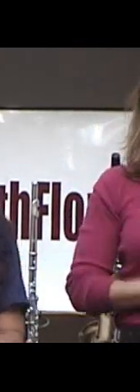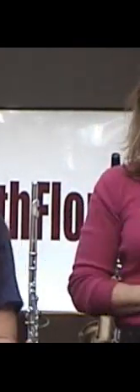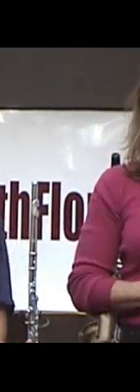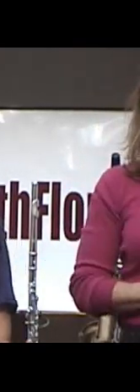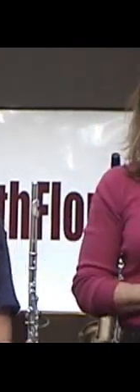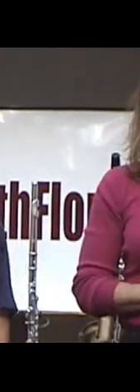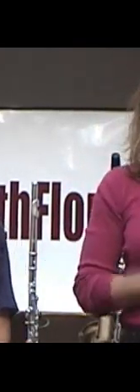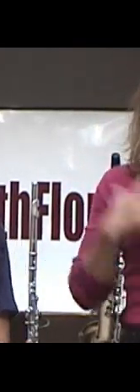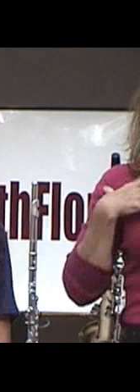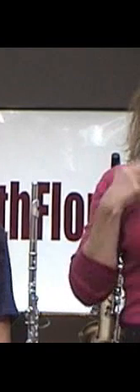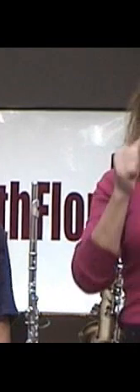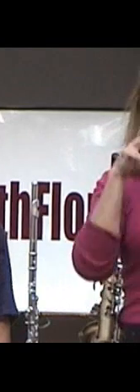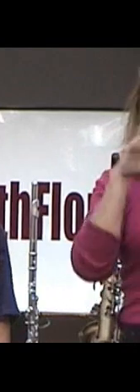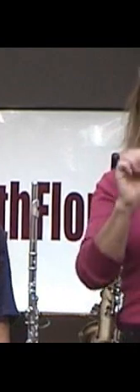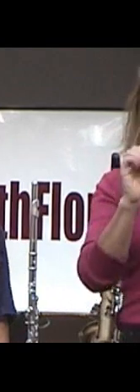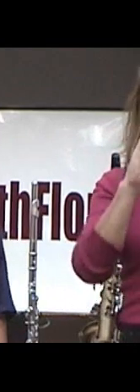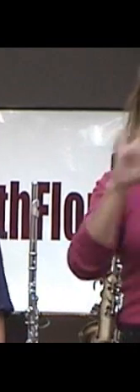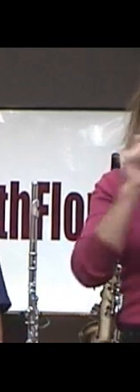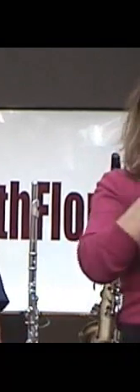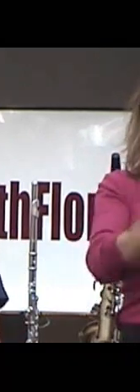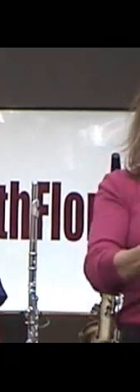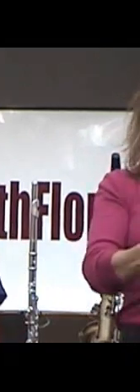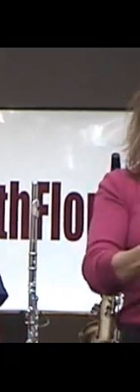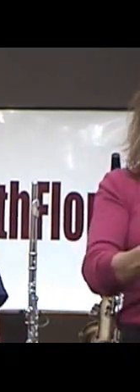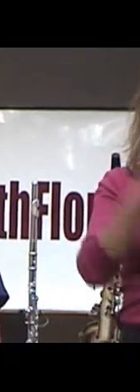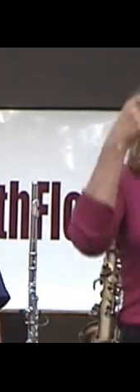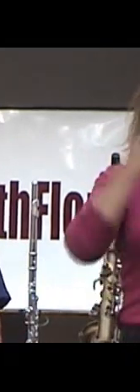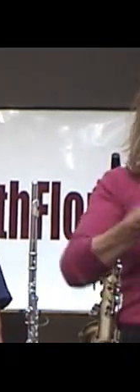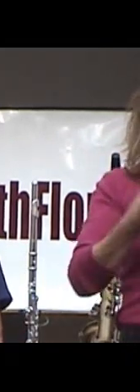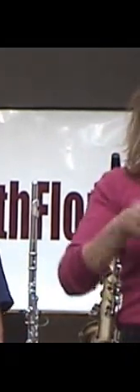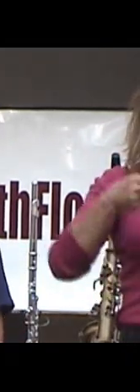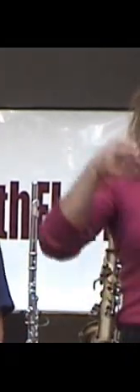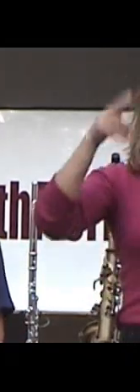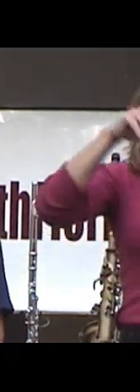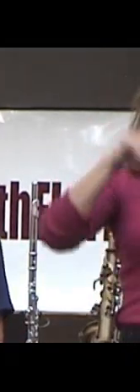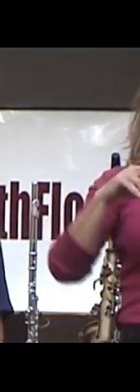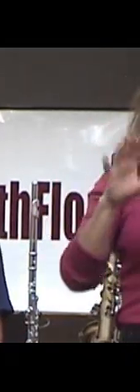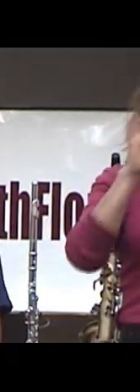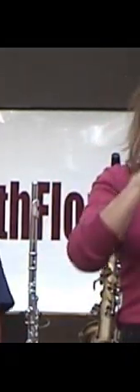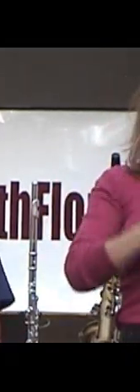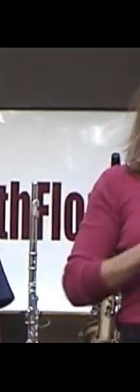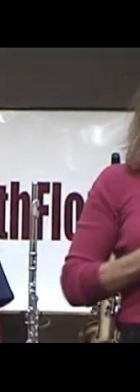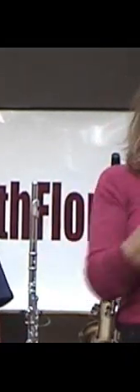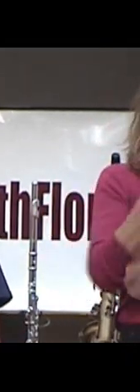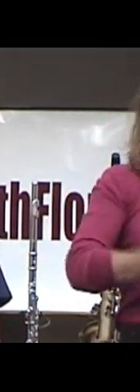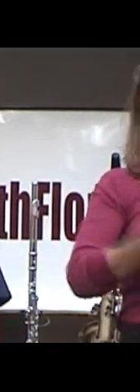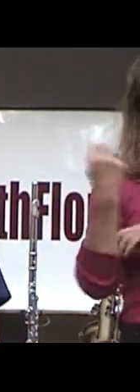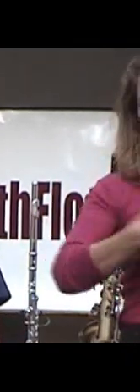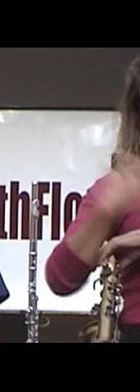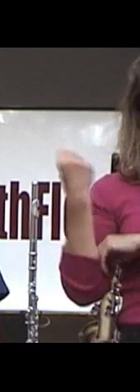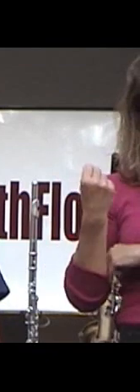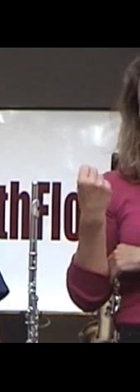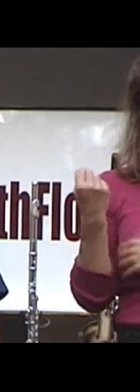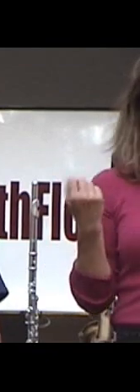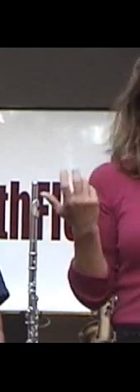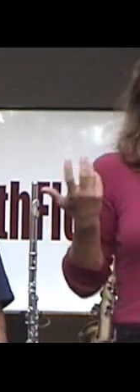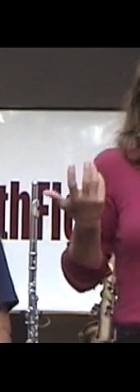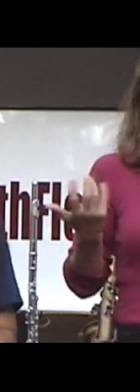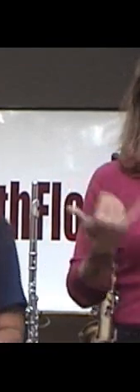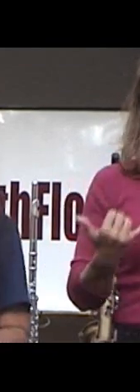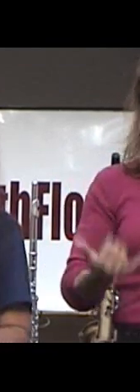The healthcare bill has passed. Taxes are going up and our constitutional rights are being taken away before our eyes.